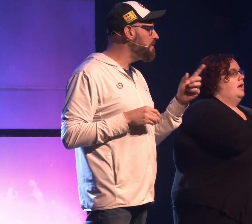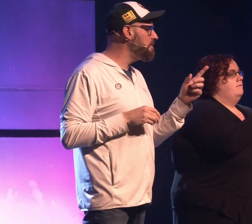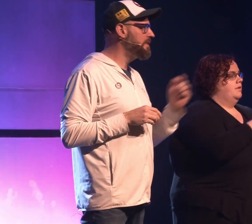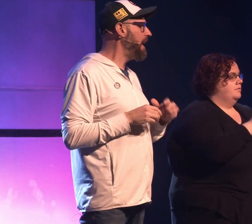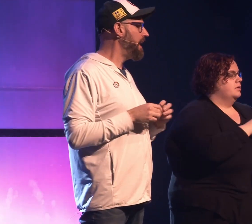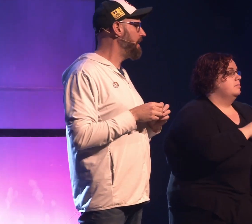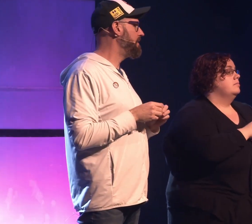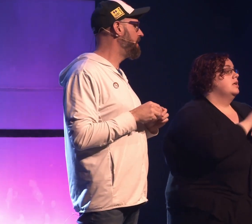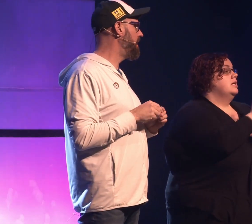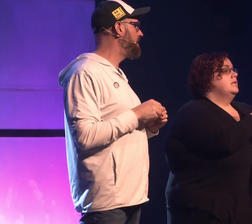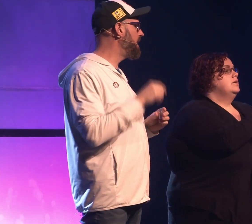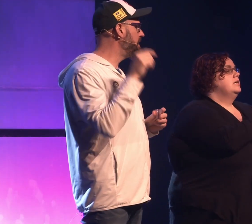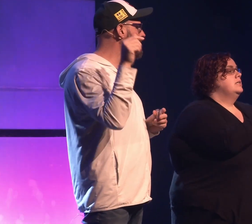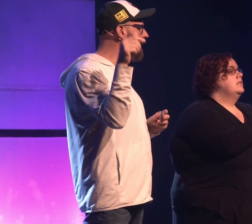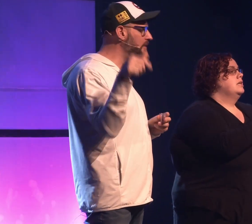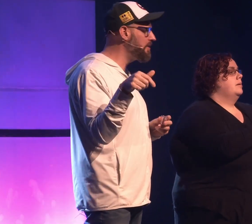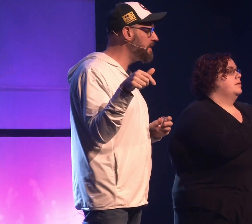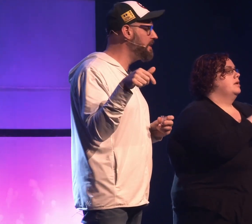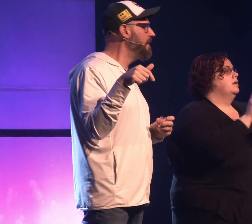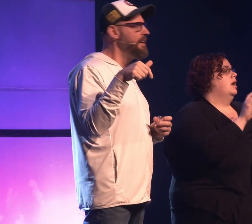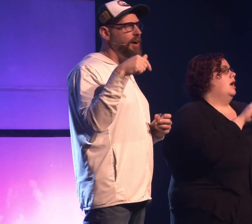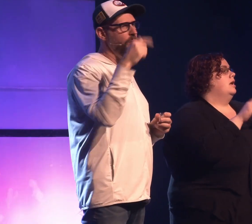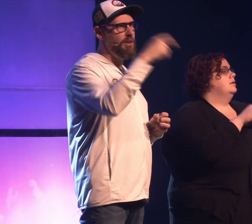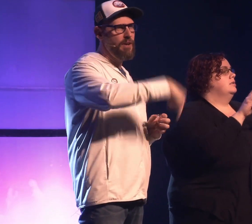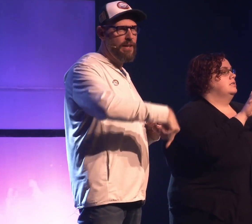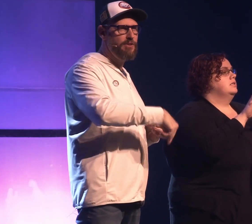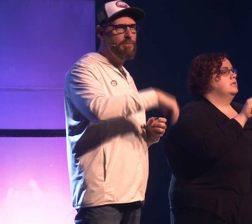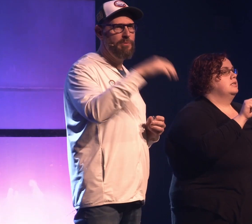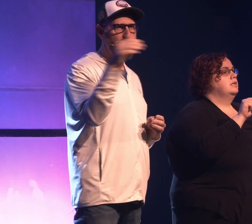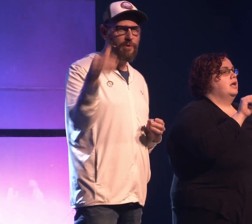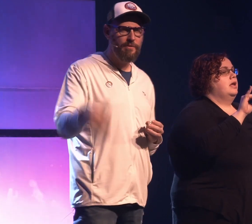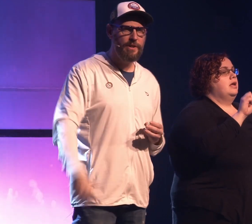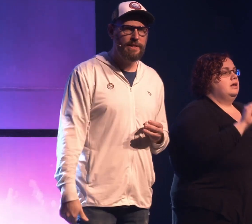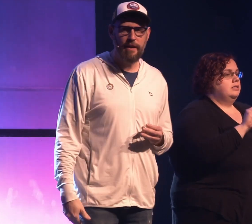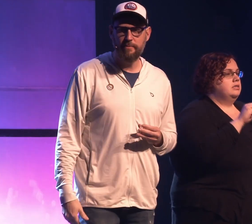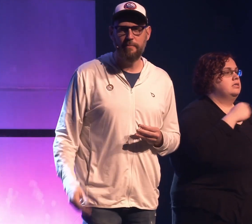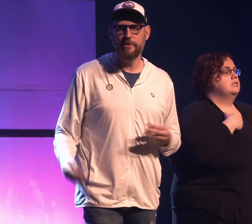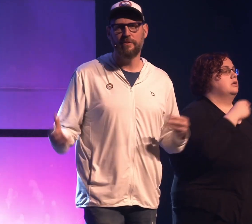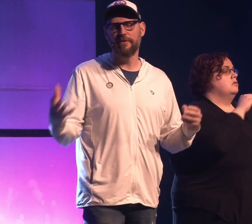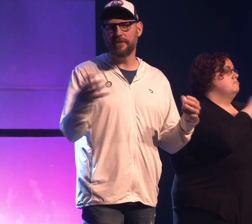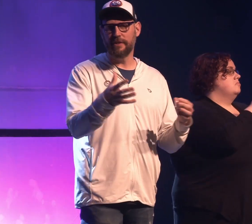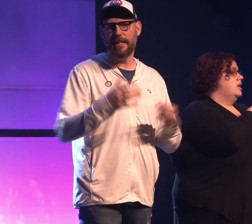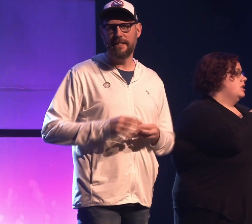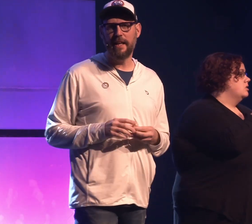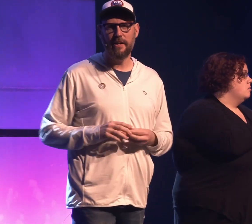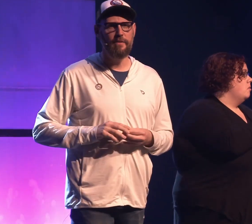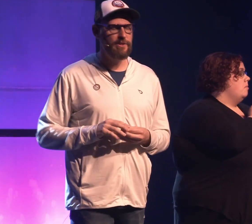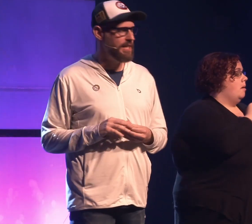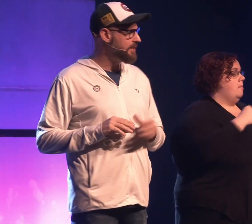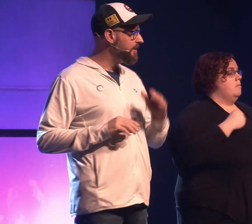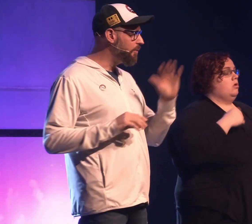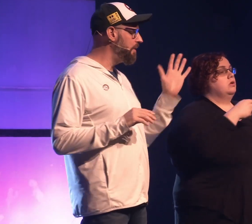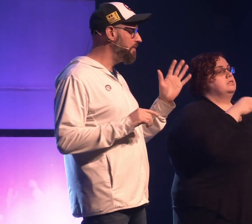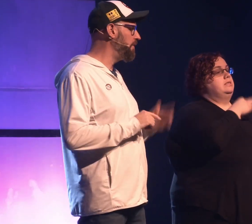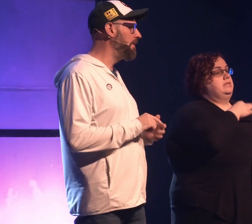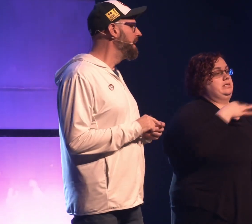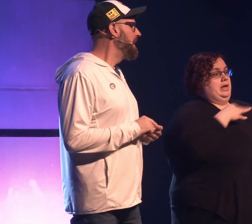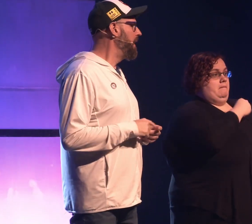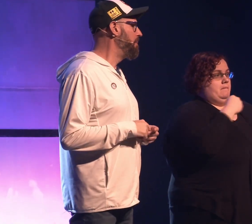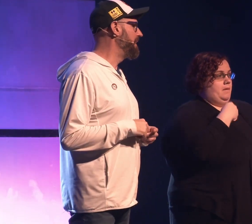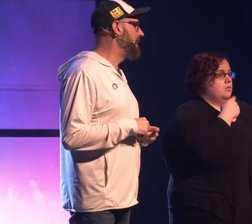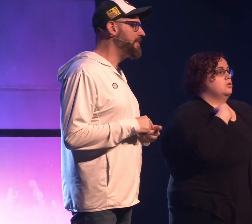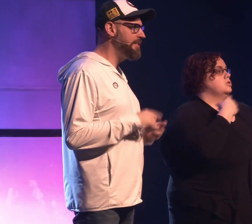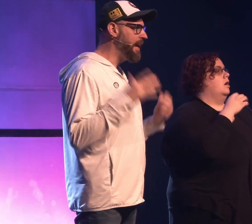Debbie Matthews and Dennis Anderson, one of our council members and one of our staff members, are facilitating that conversation. They're